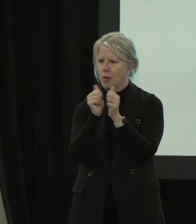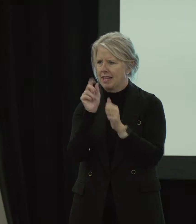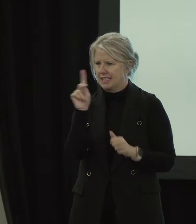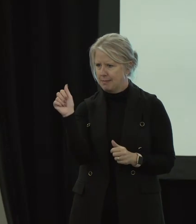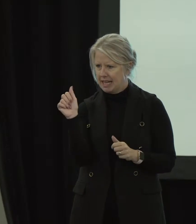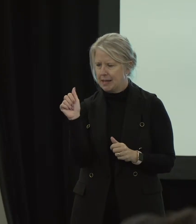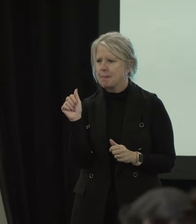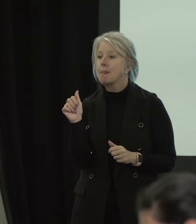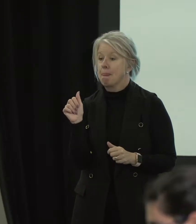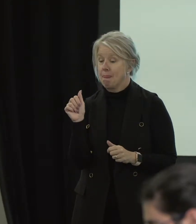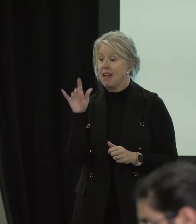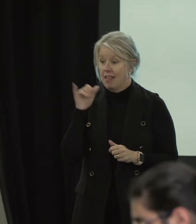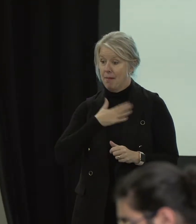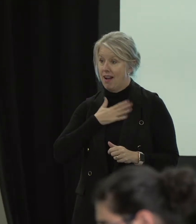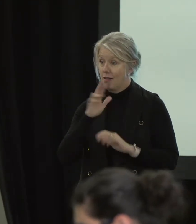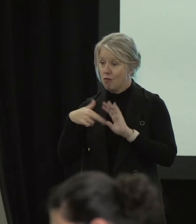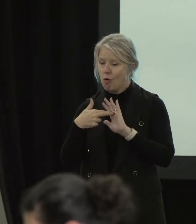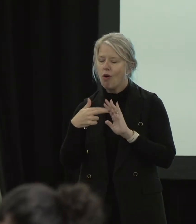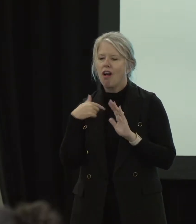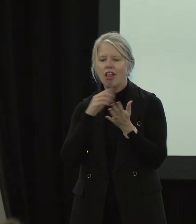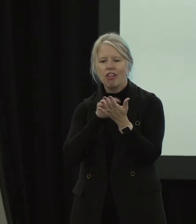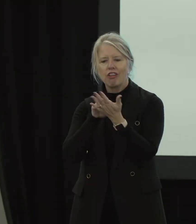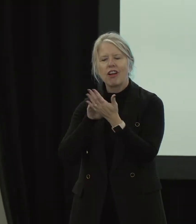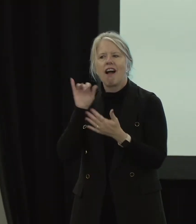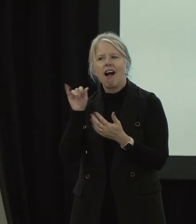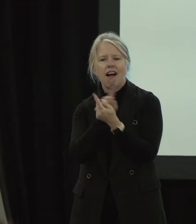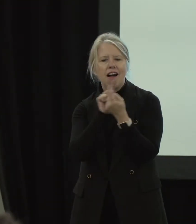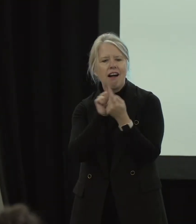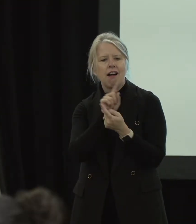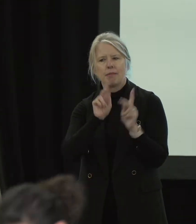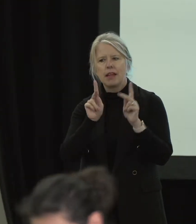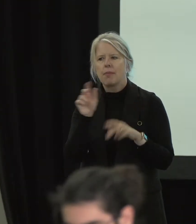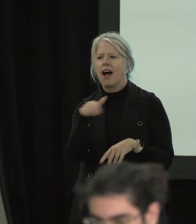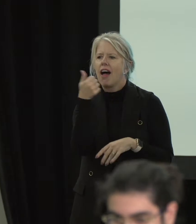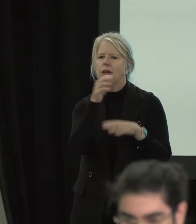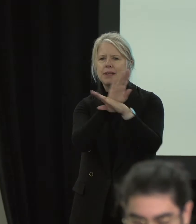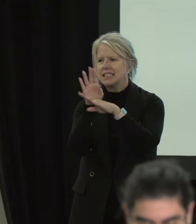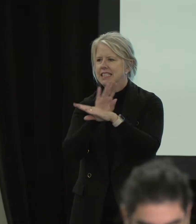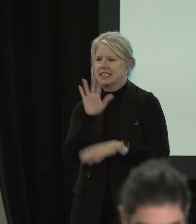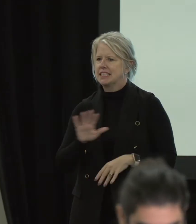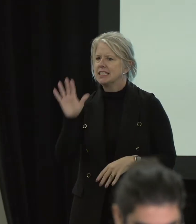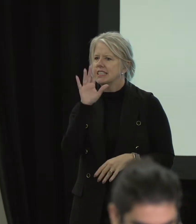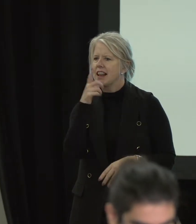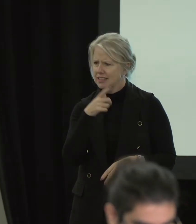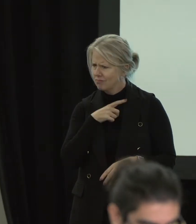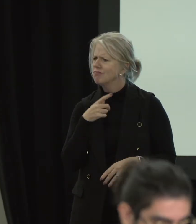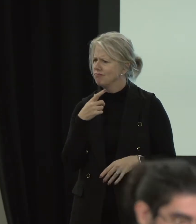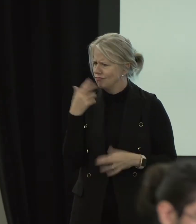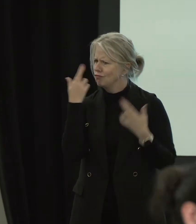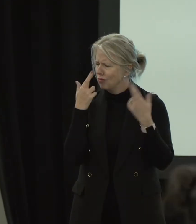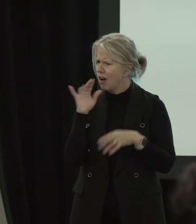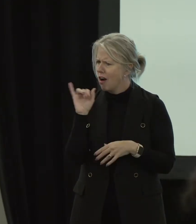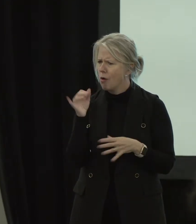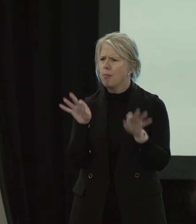disabilities. It was in this role that I came to know other people in businesses throughout London who were also starting to realize